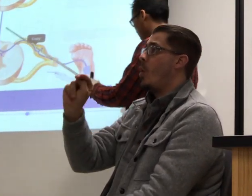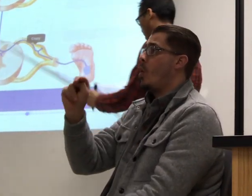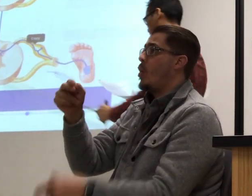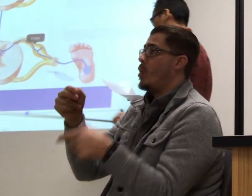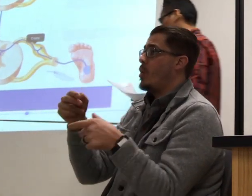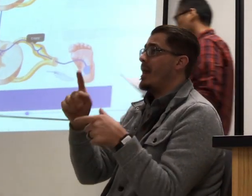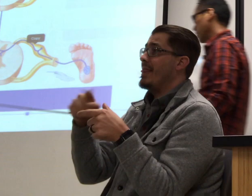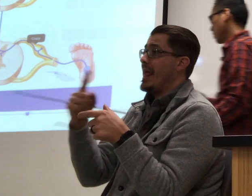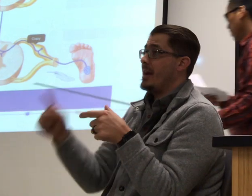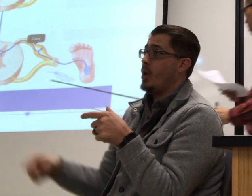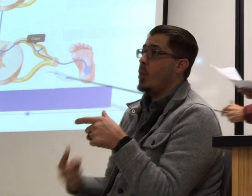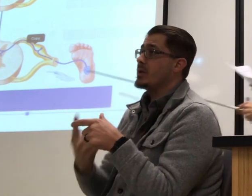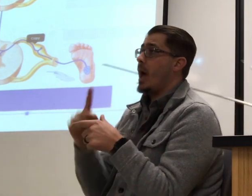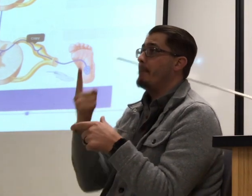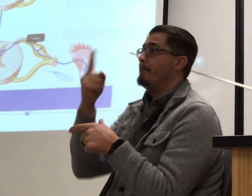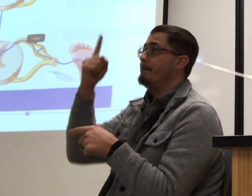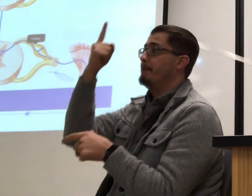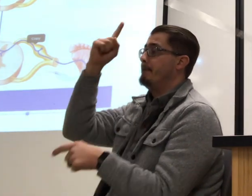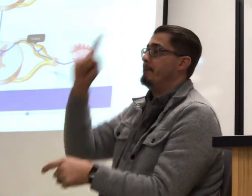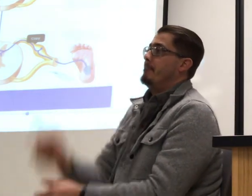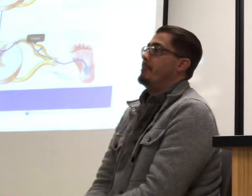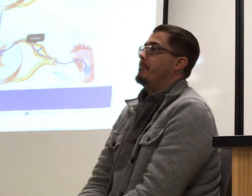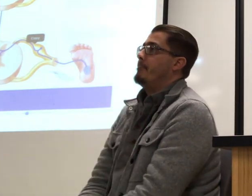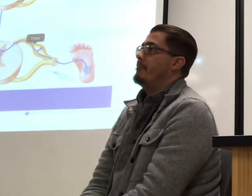then it ascends.